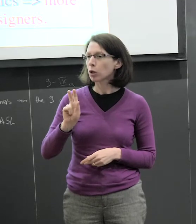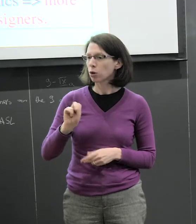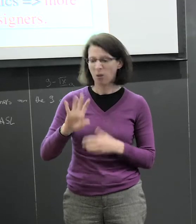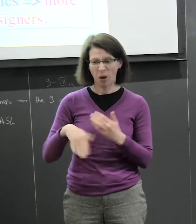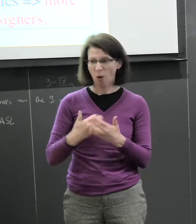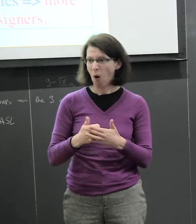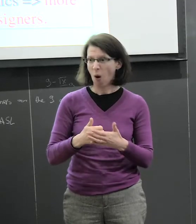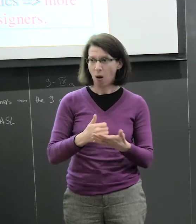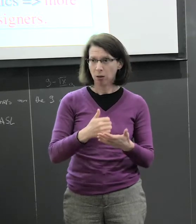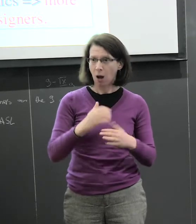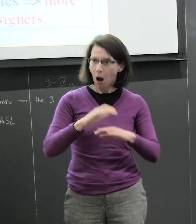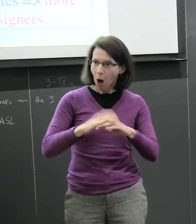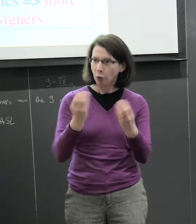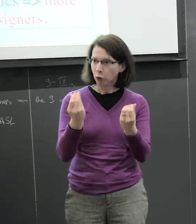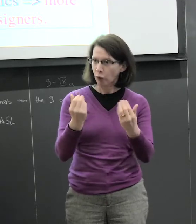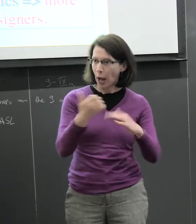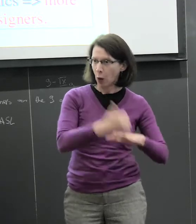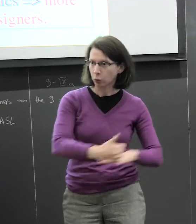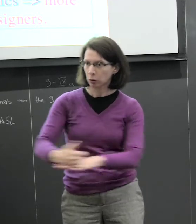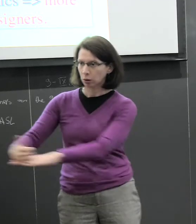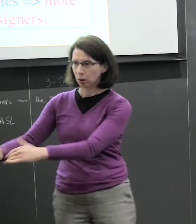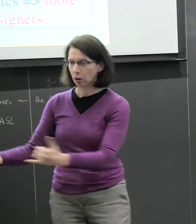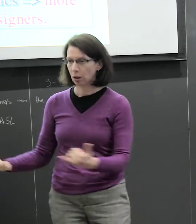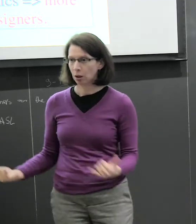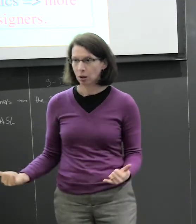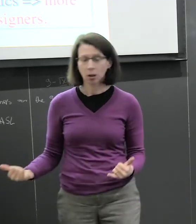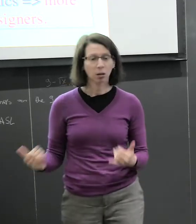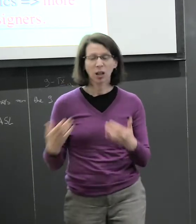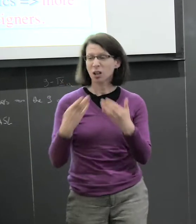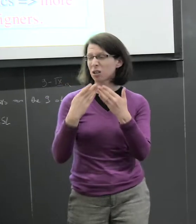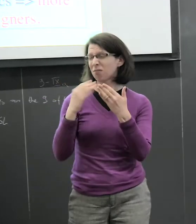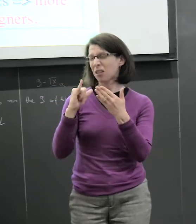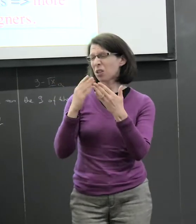And I think this is a general thing. I think you can look at things like